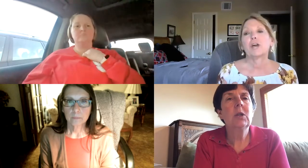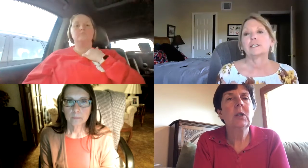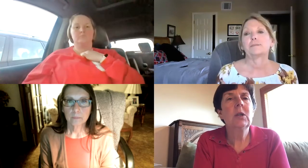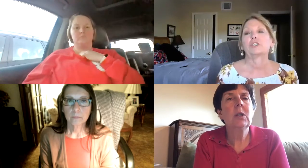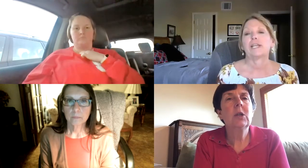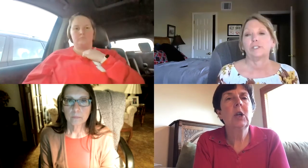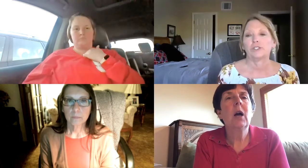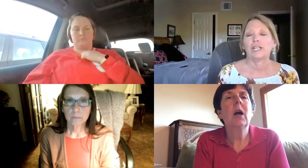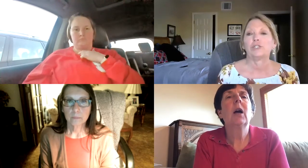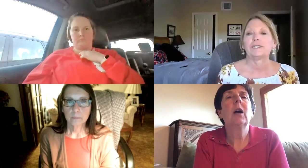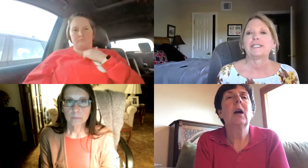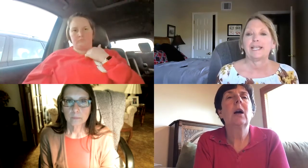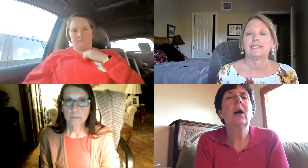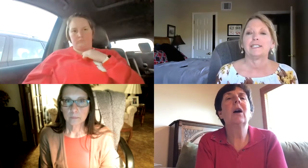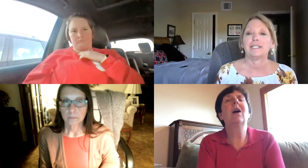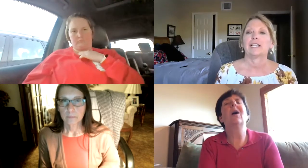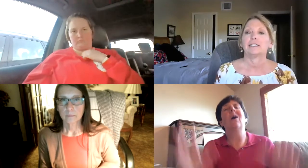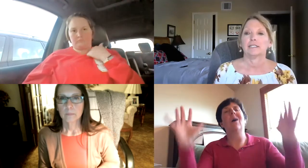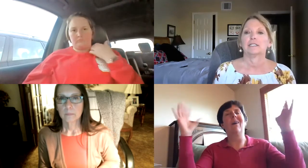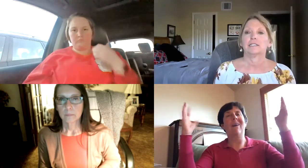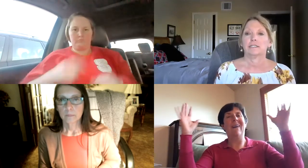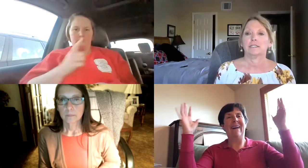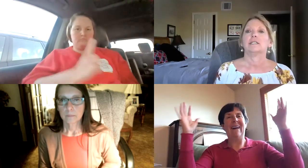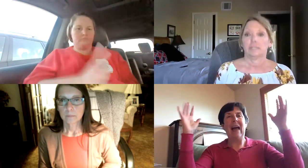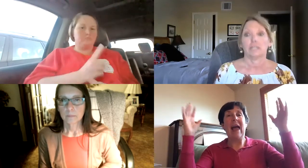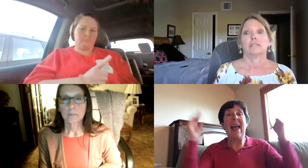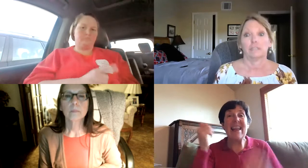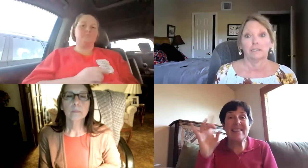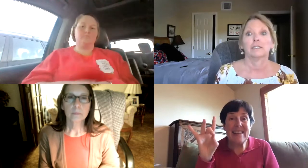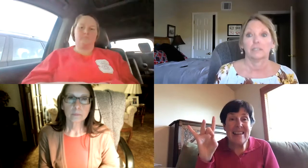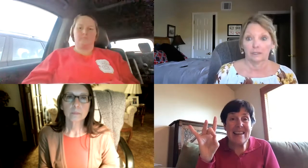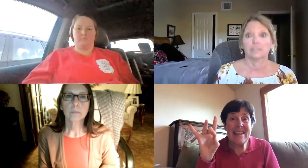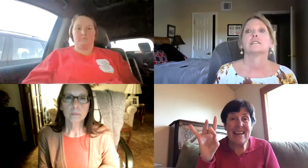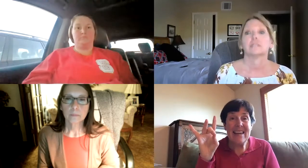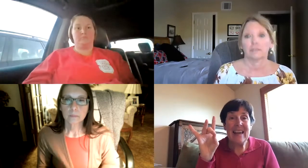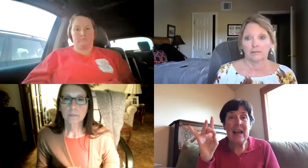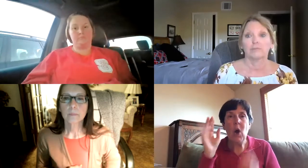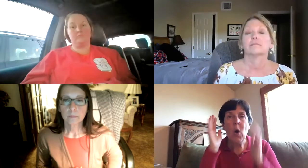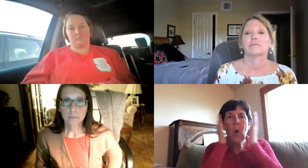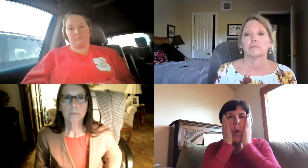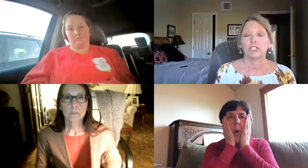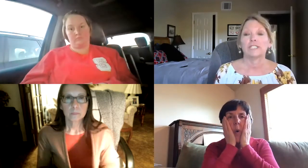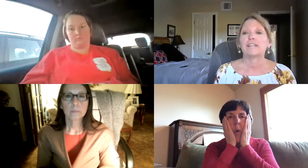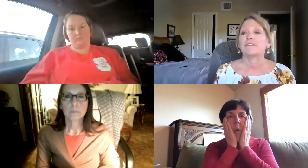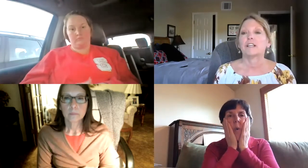got out of the hospital yesterday. She was in 18 days. Oh, yes. 18?